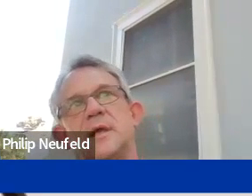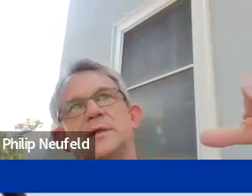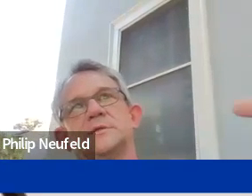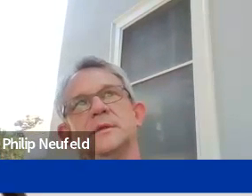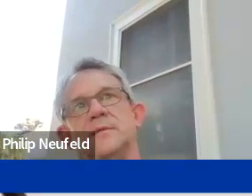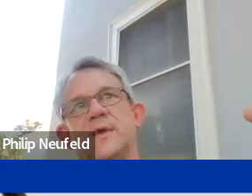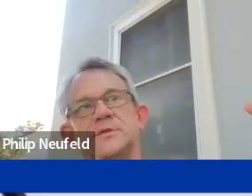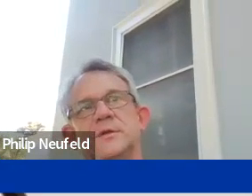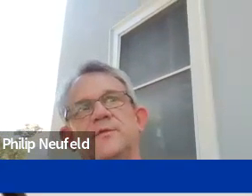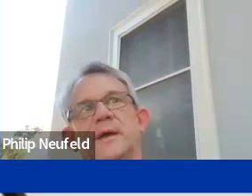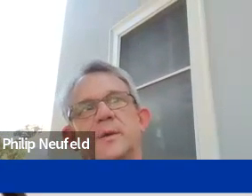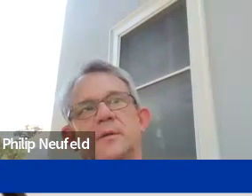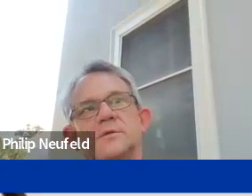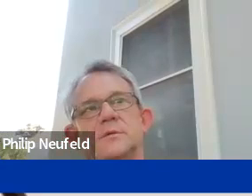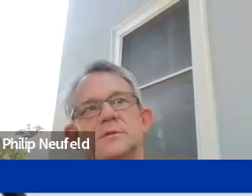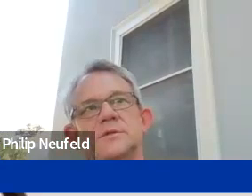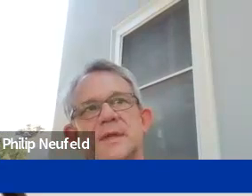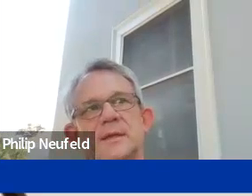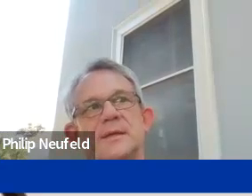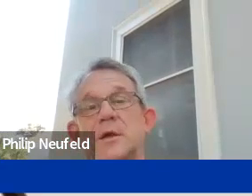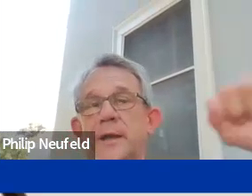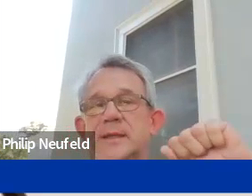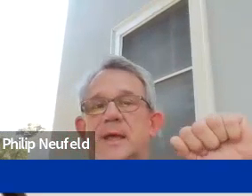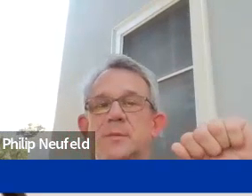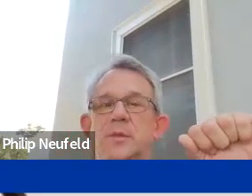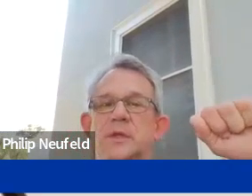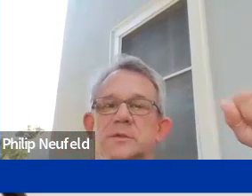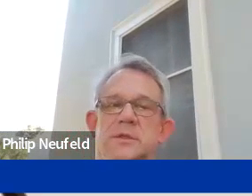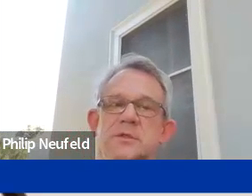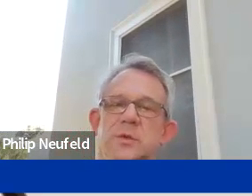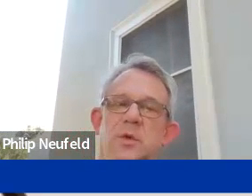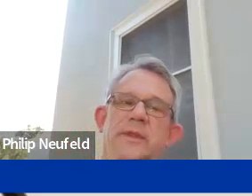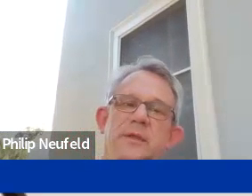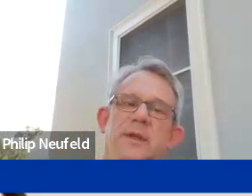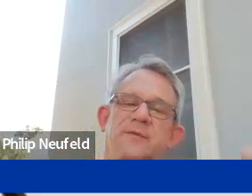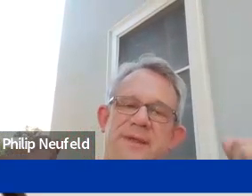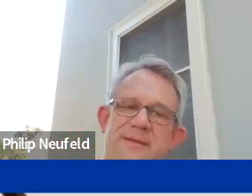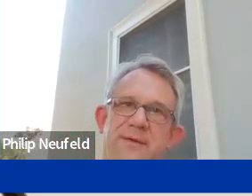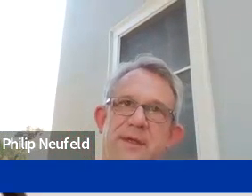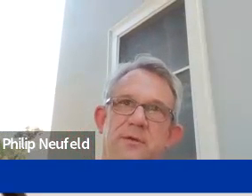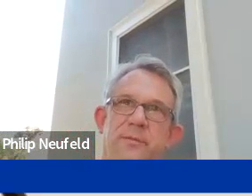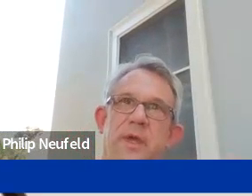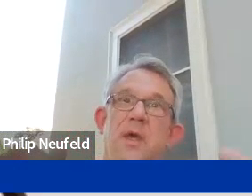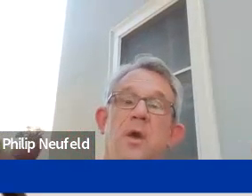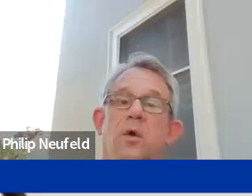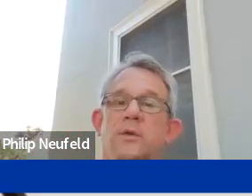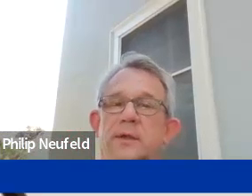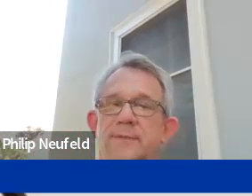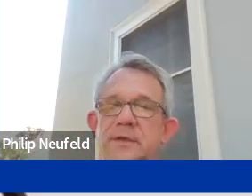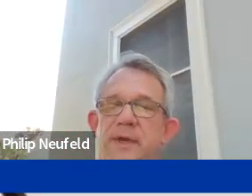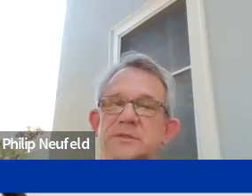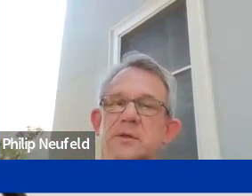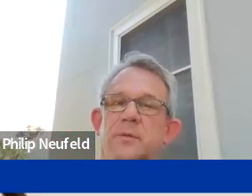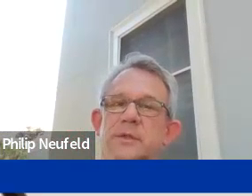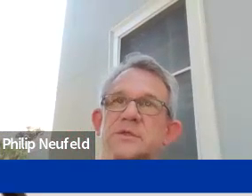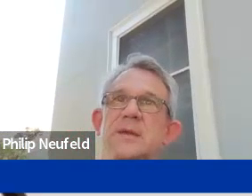had challenges in Fresno Unified around students getting Khan Academy because their teachers would go, well, they don't have connectivity at home, or they don't